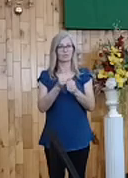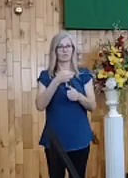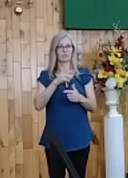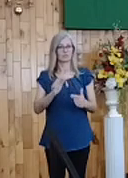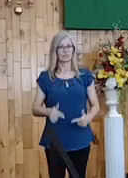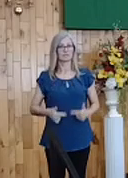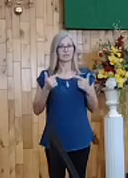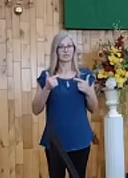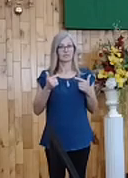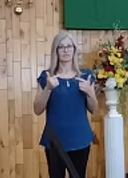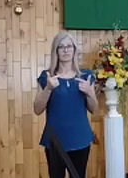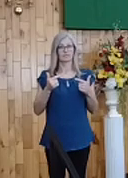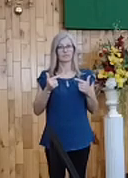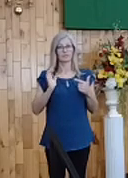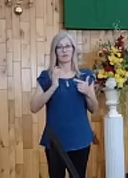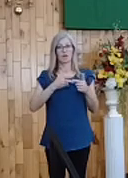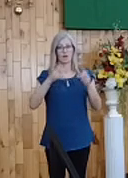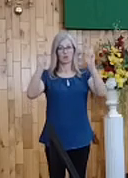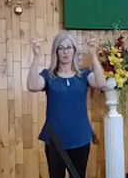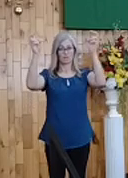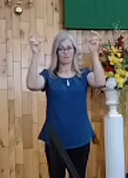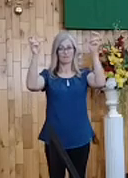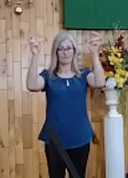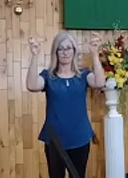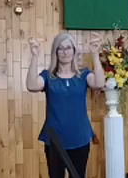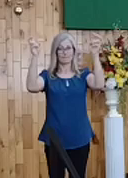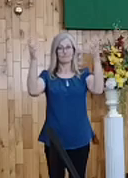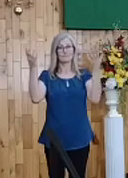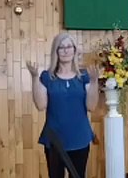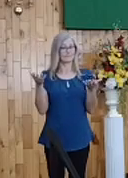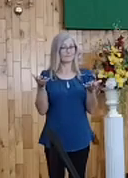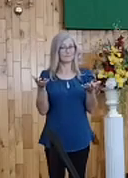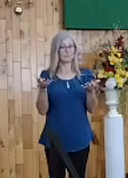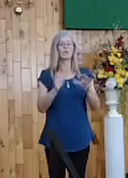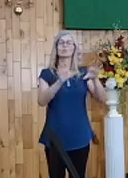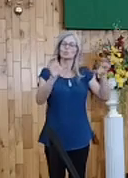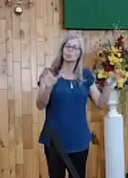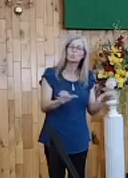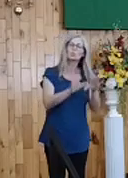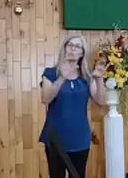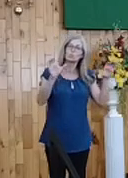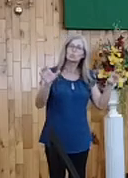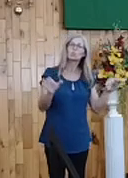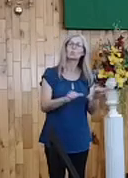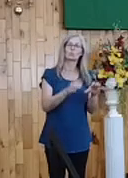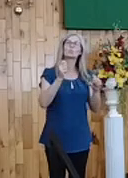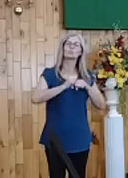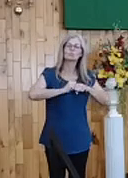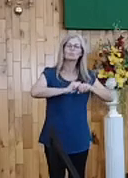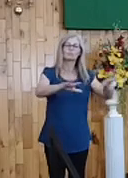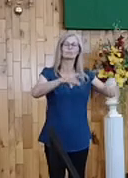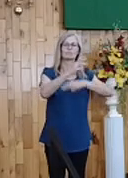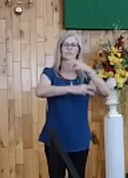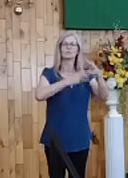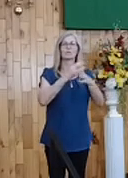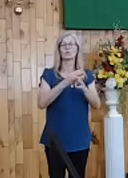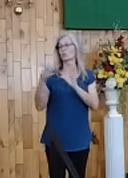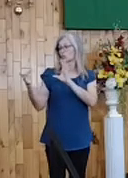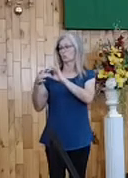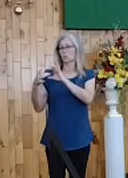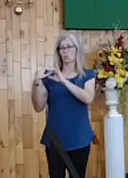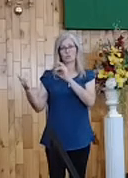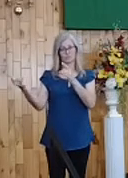life. Our theme today is Be Doers of the World. The readings for today's Mass